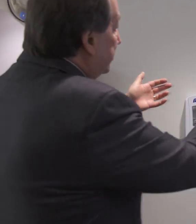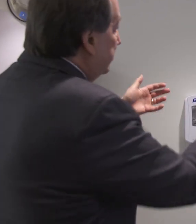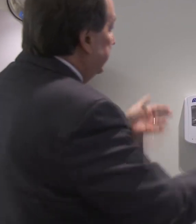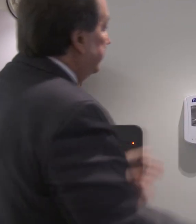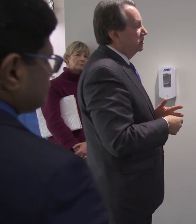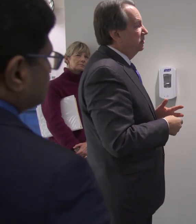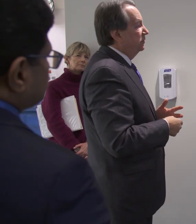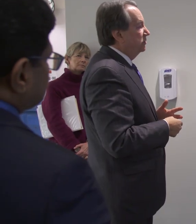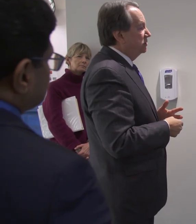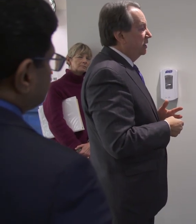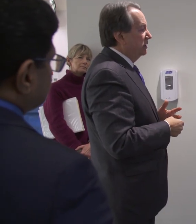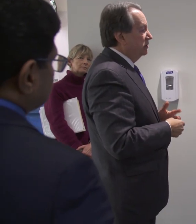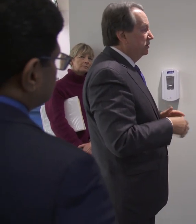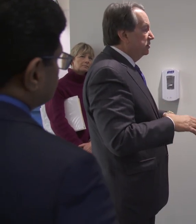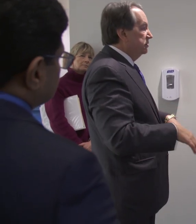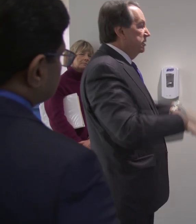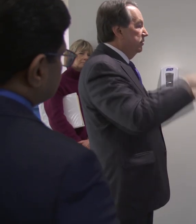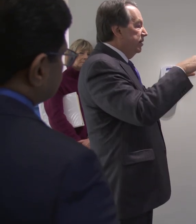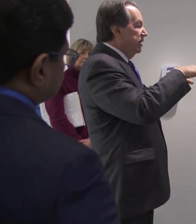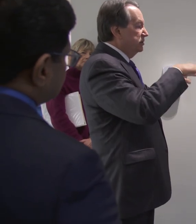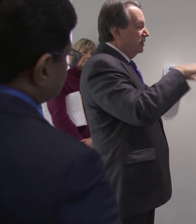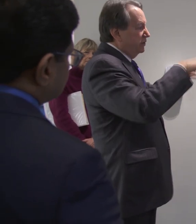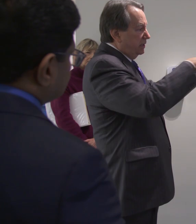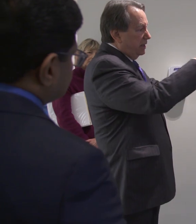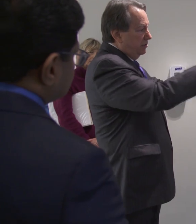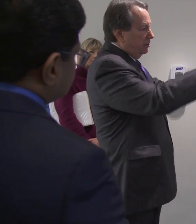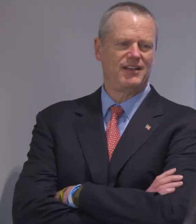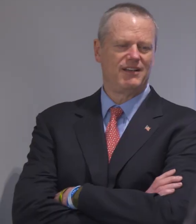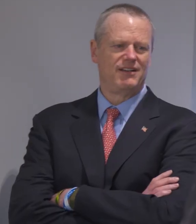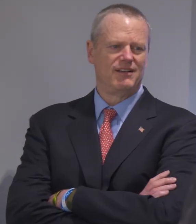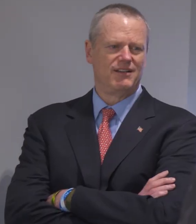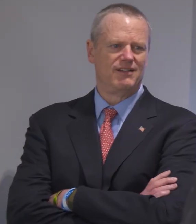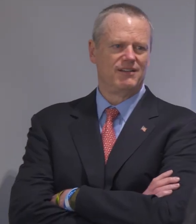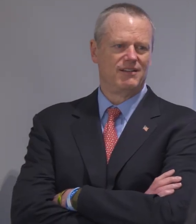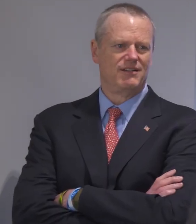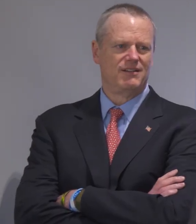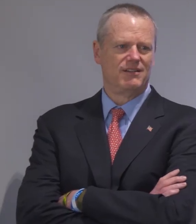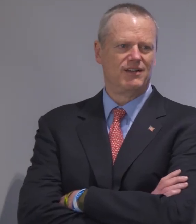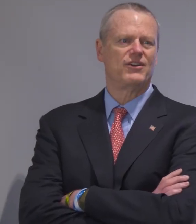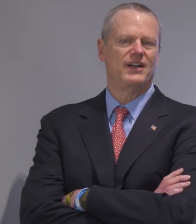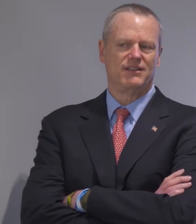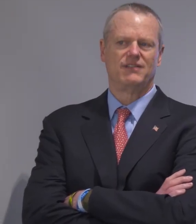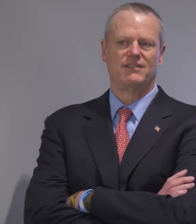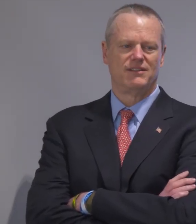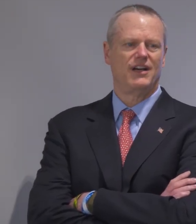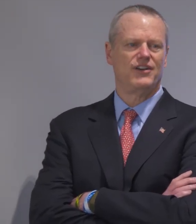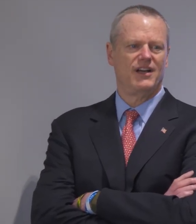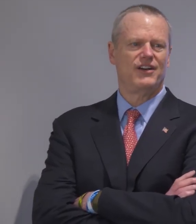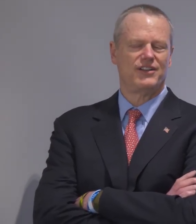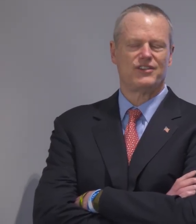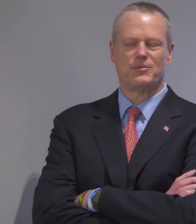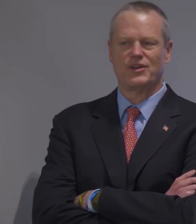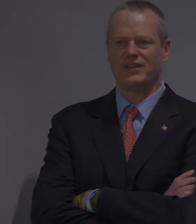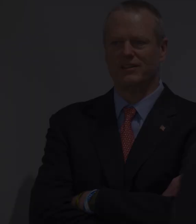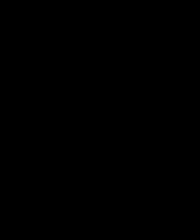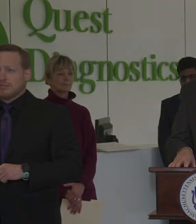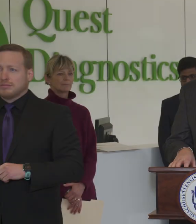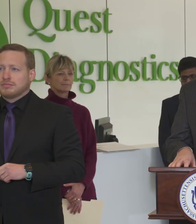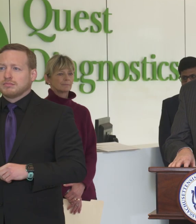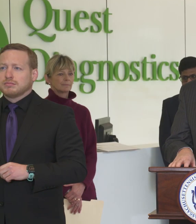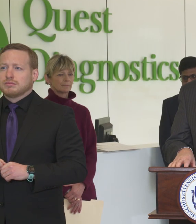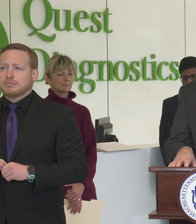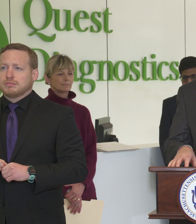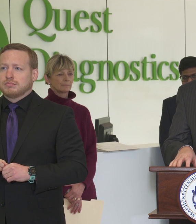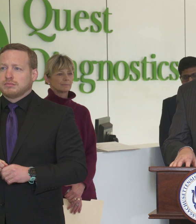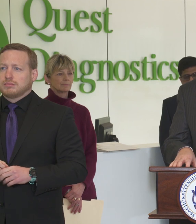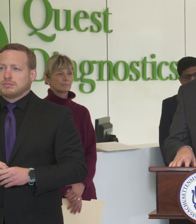we brought up first in California. The second is a very accelerated platform made by Roche